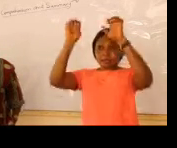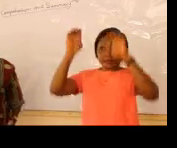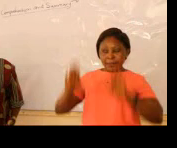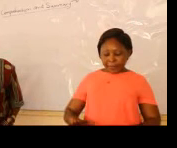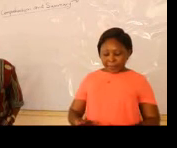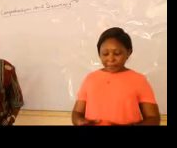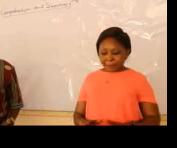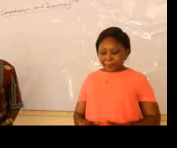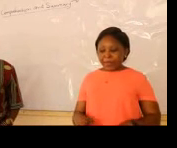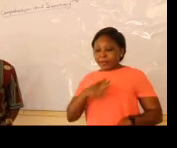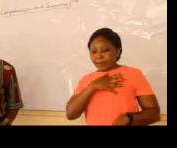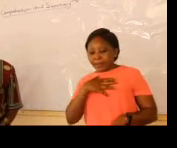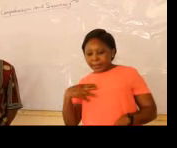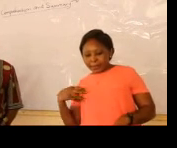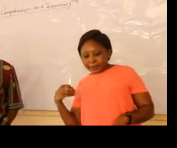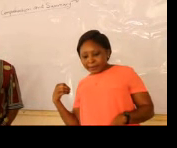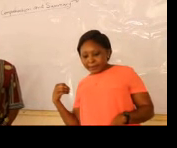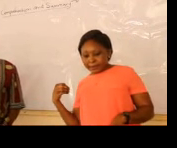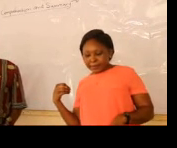answer and